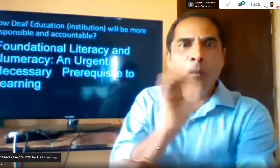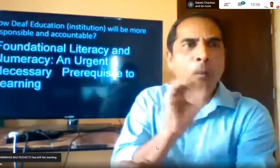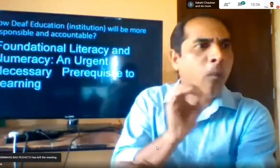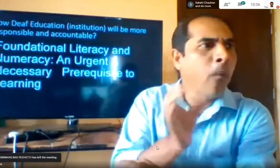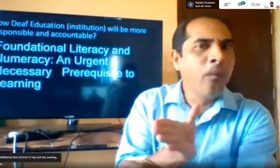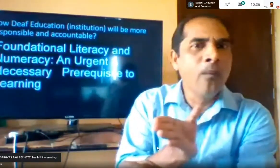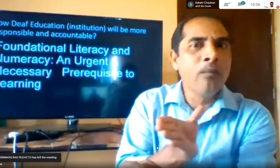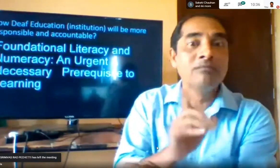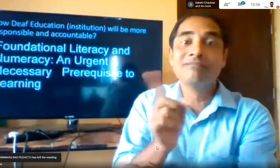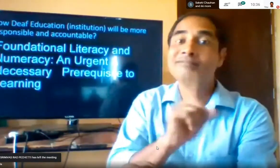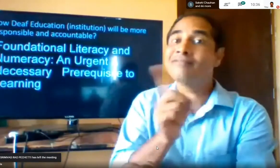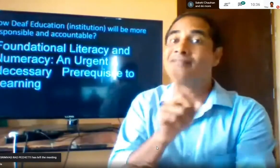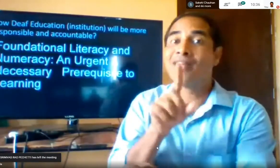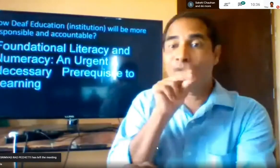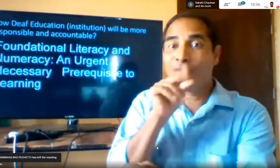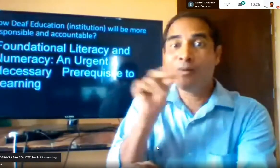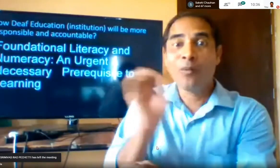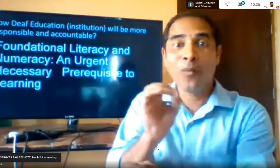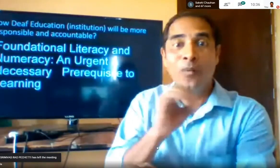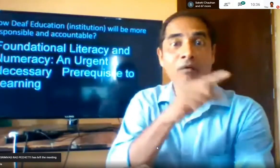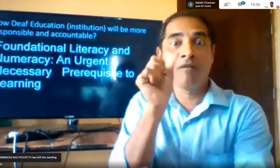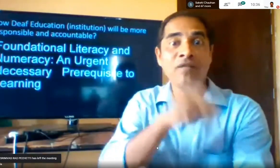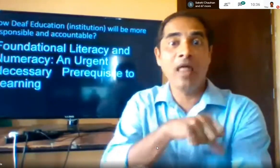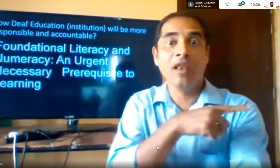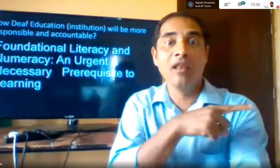But if it fails, what happens?